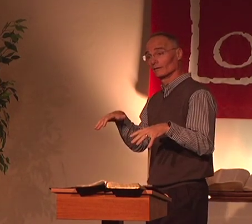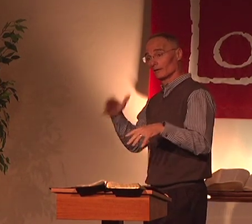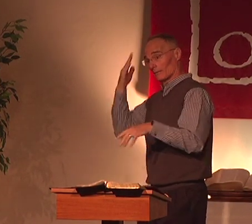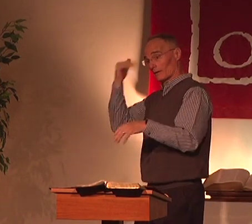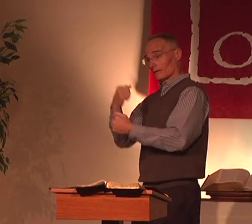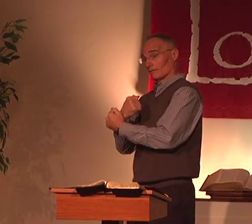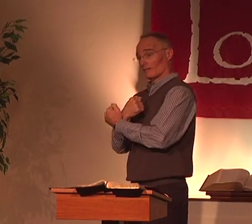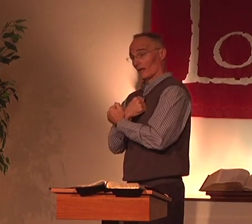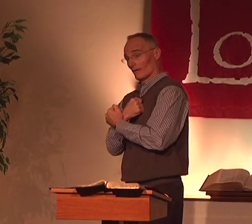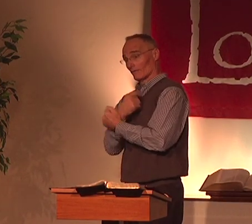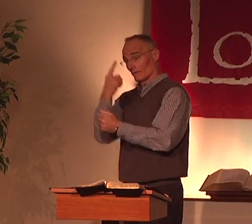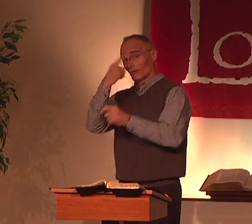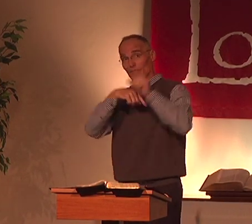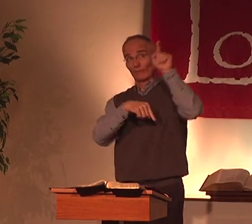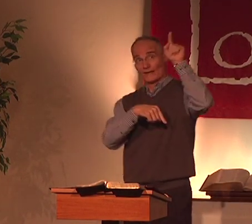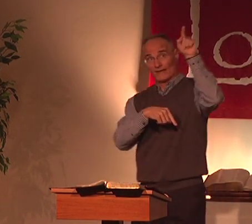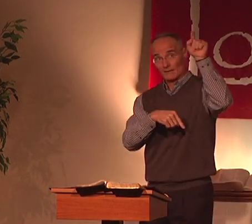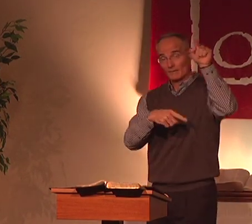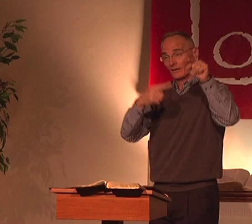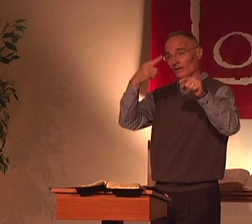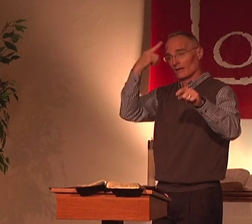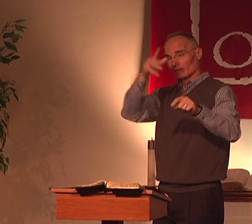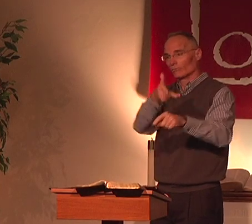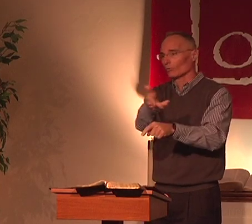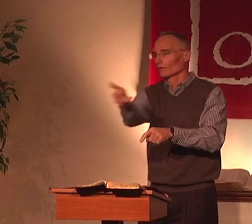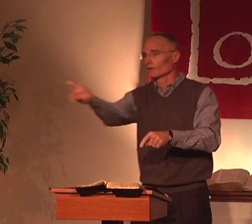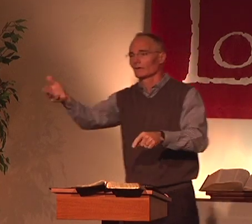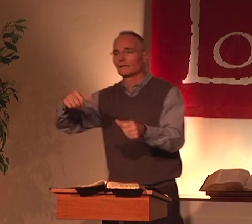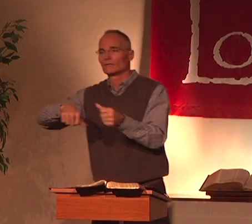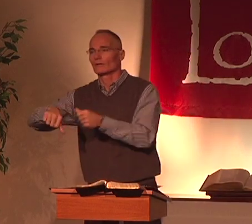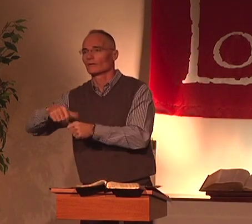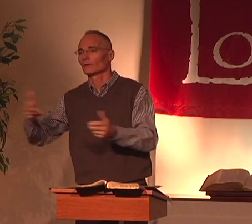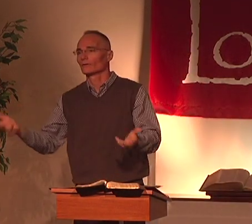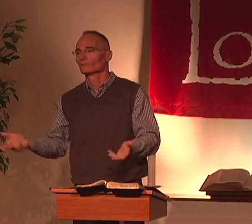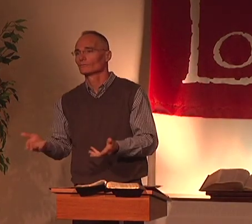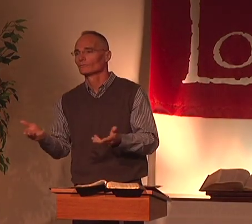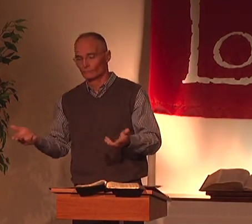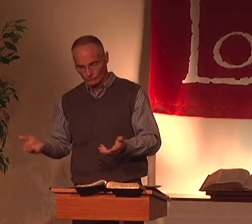doing You do it Because of love For him And for each other